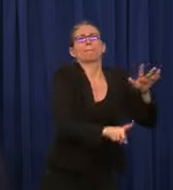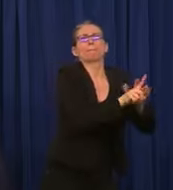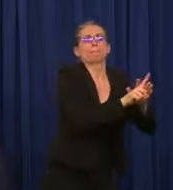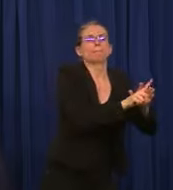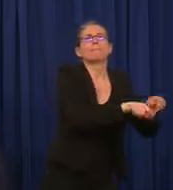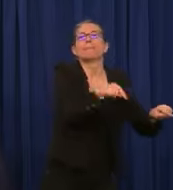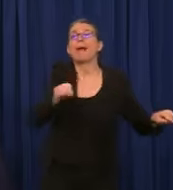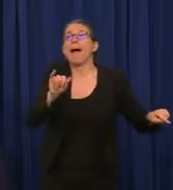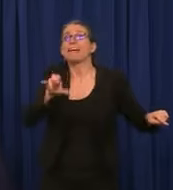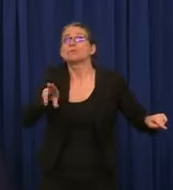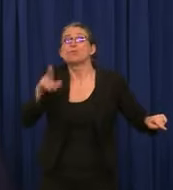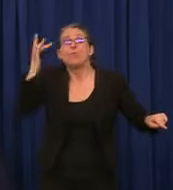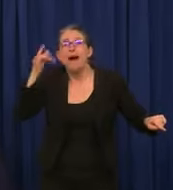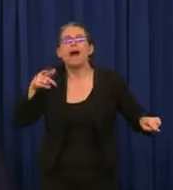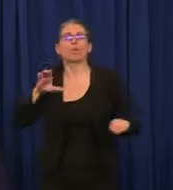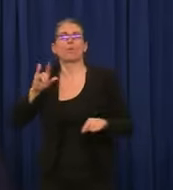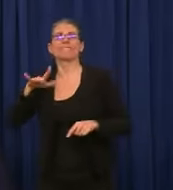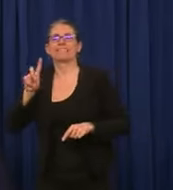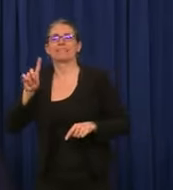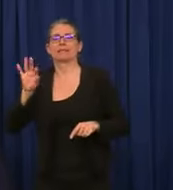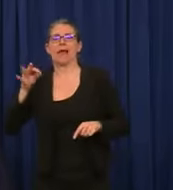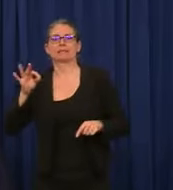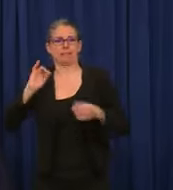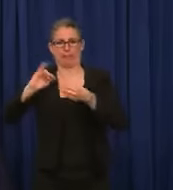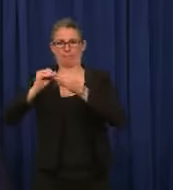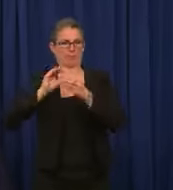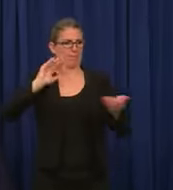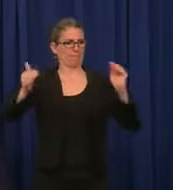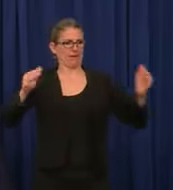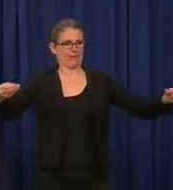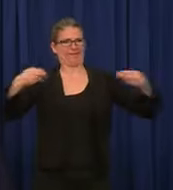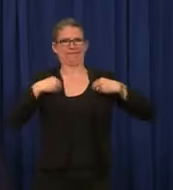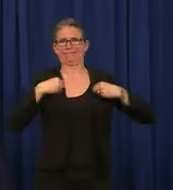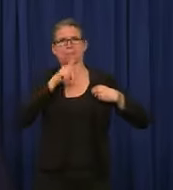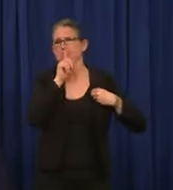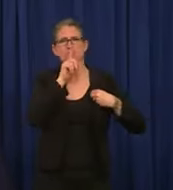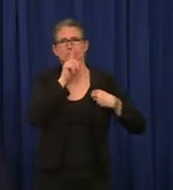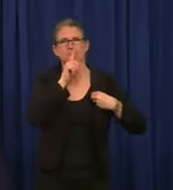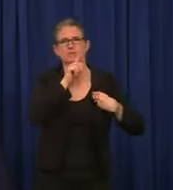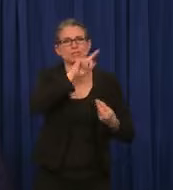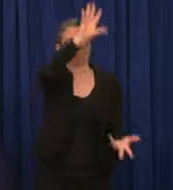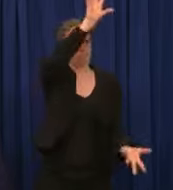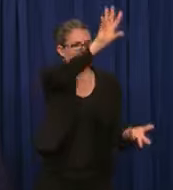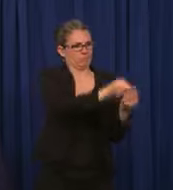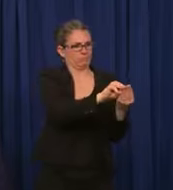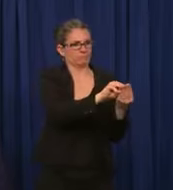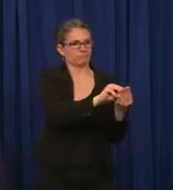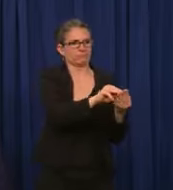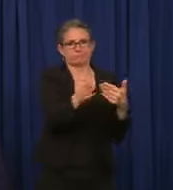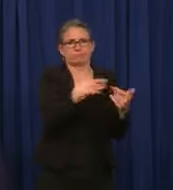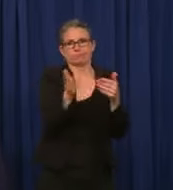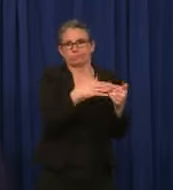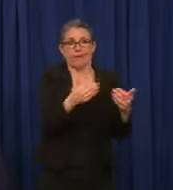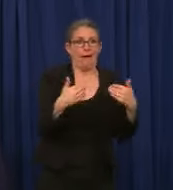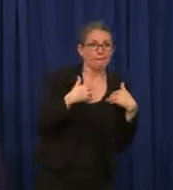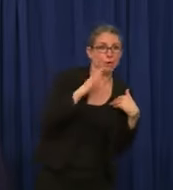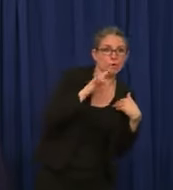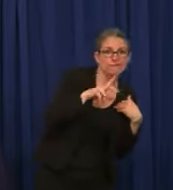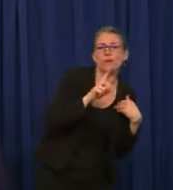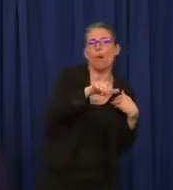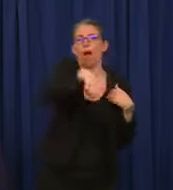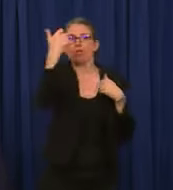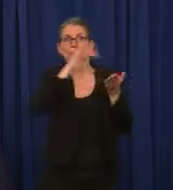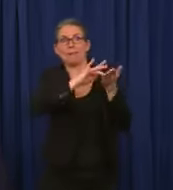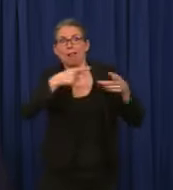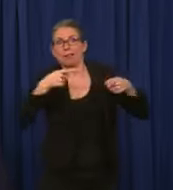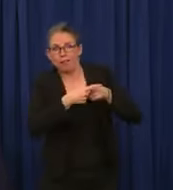that information to us. I don't have those numbers for you right now, Megan, but we'll see what we can do to get those to you. I'm going to turn